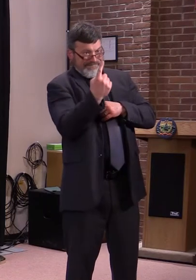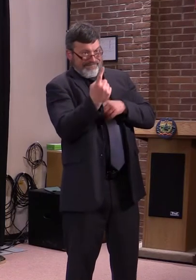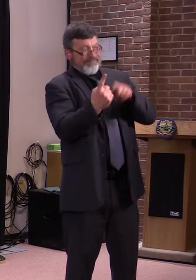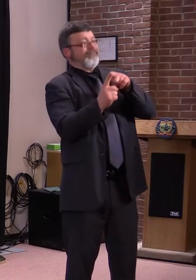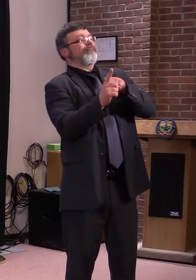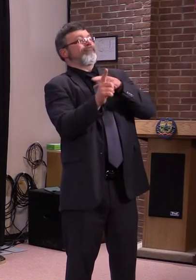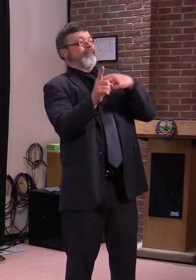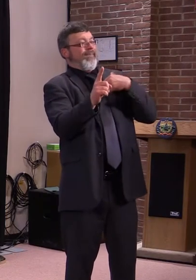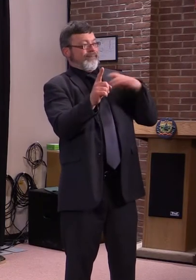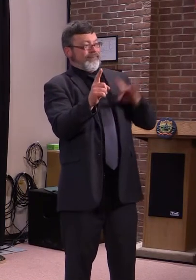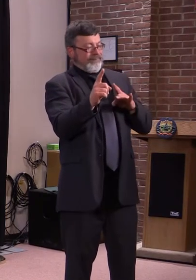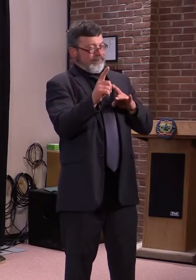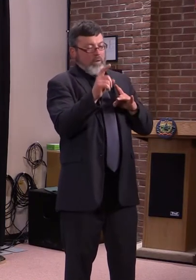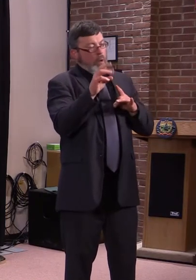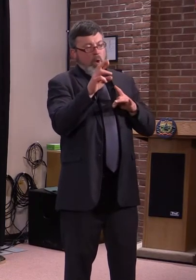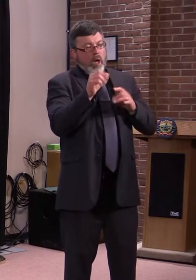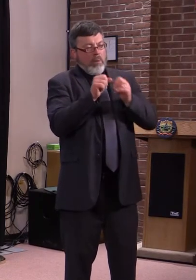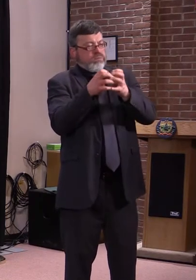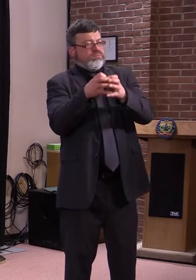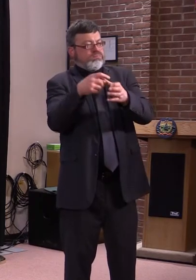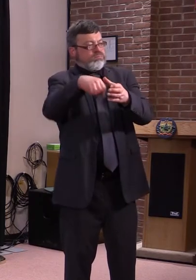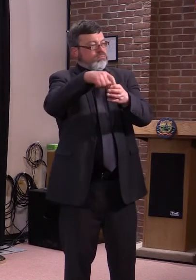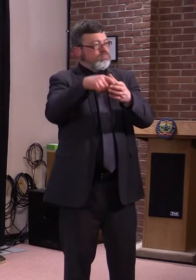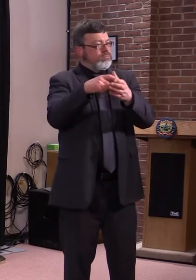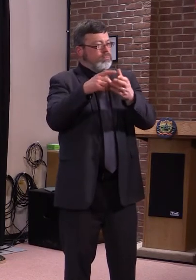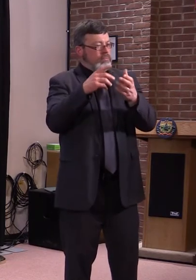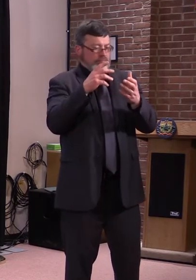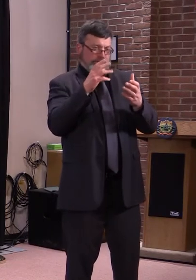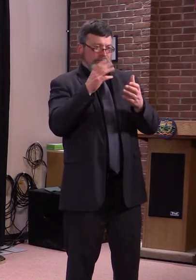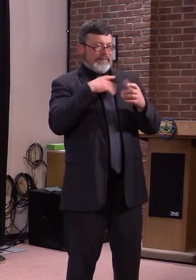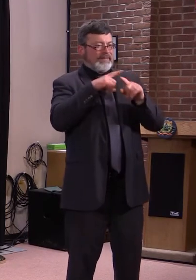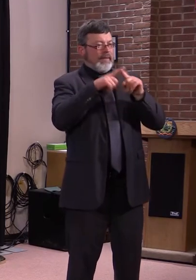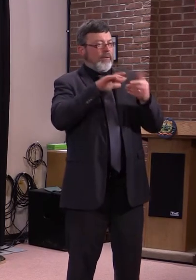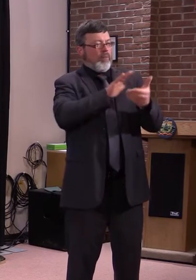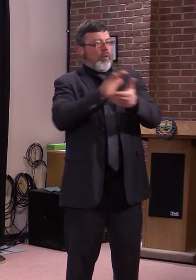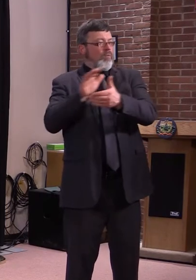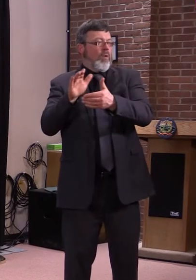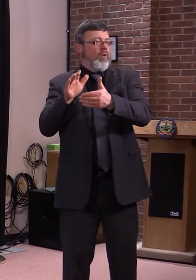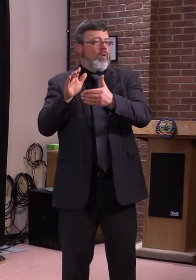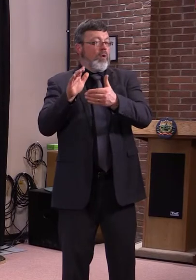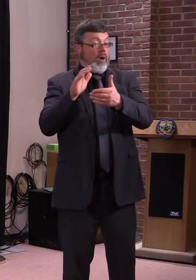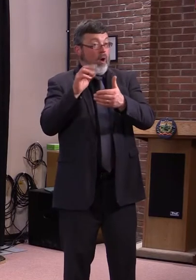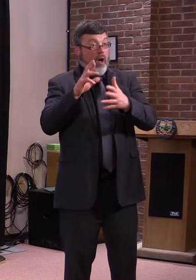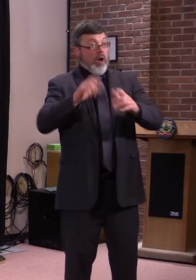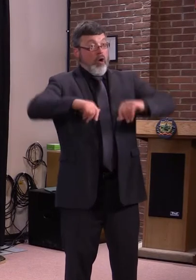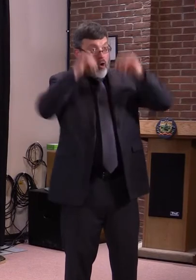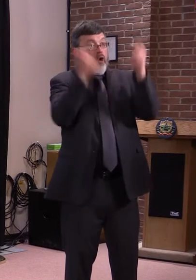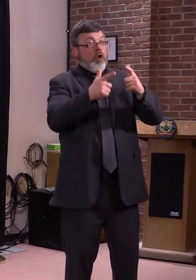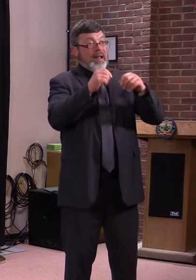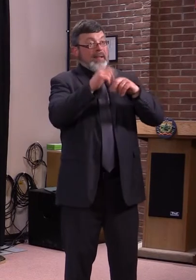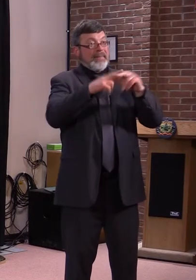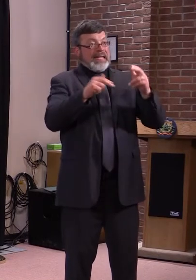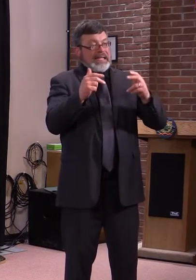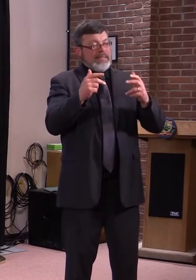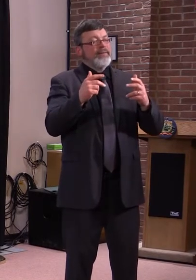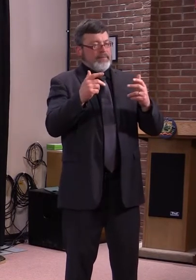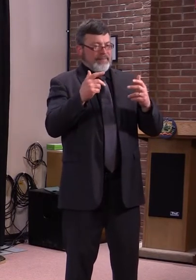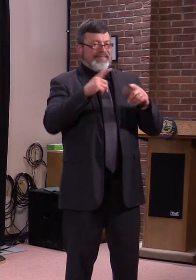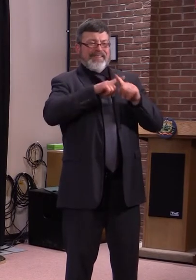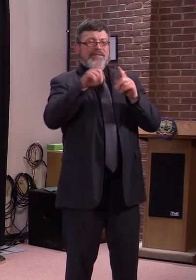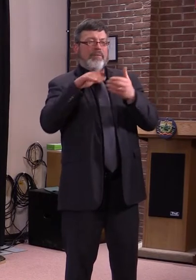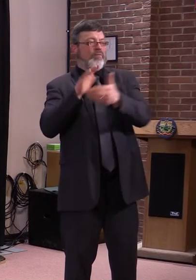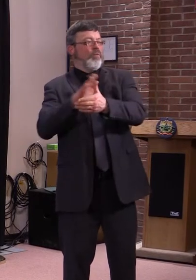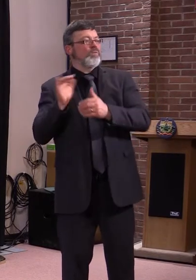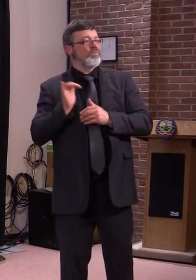small cluster of cases where it may not be facility-wide lockdown, but instead a much more targeted